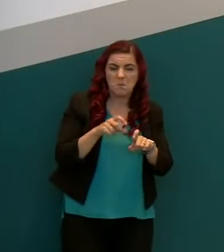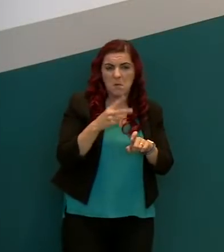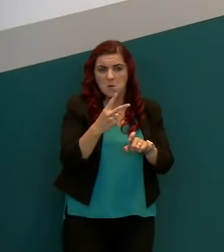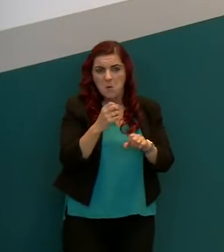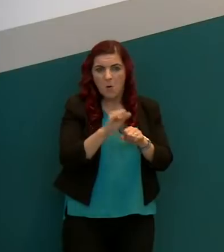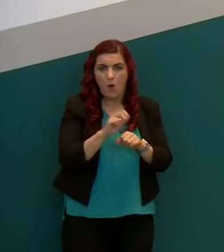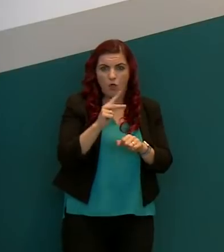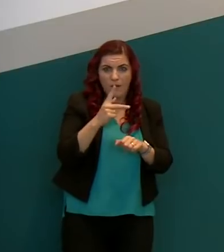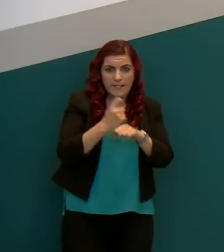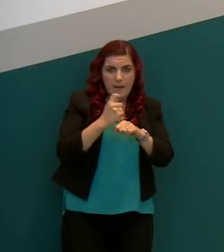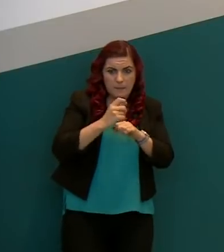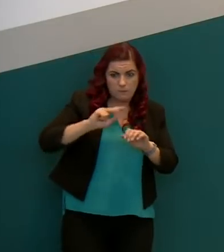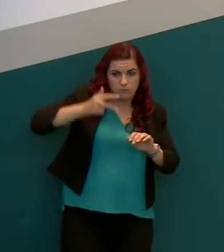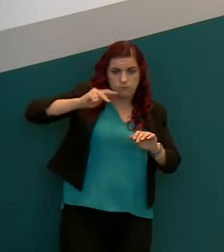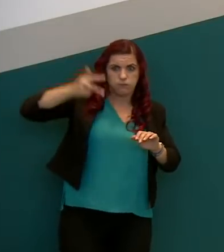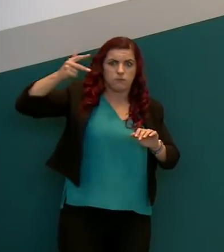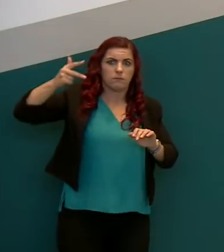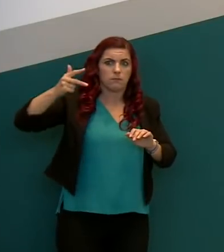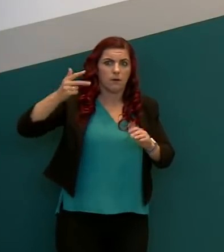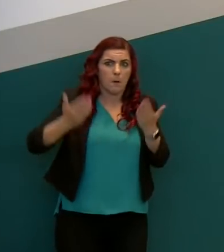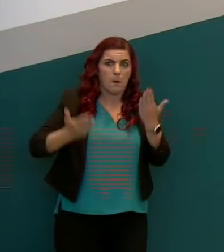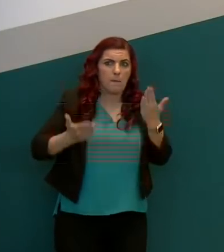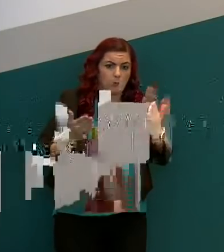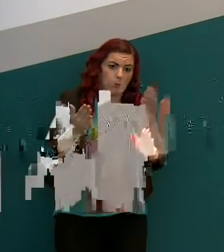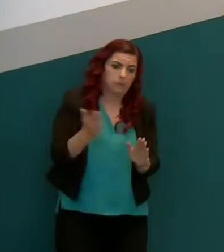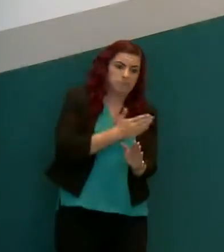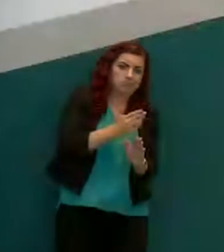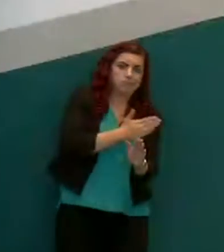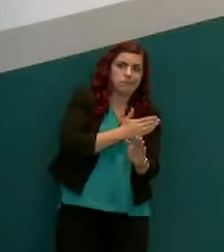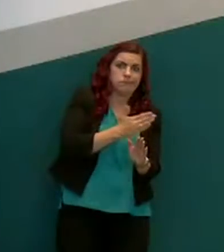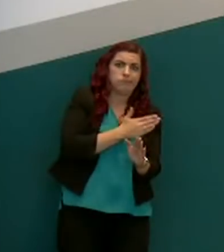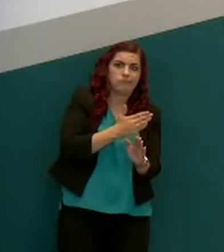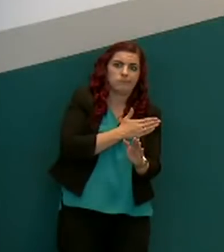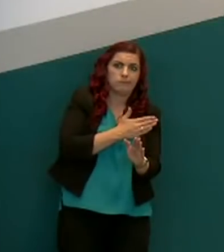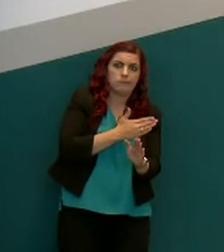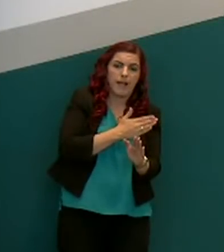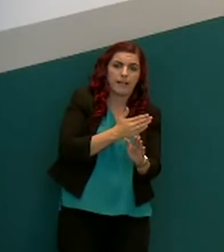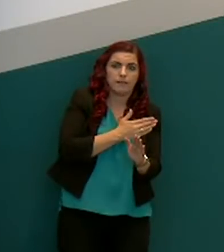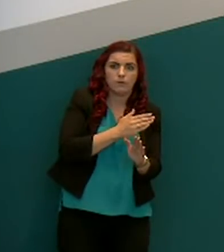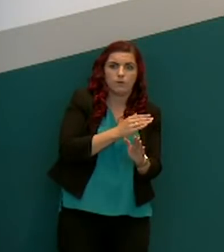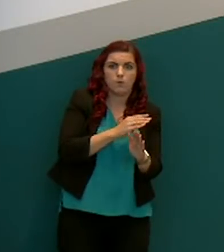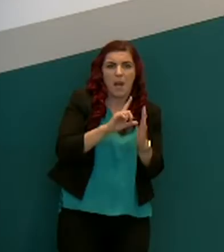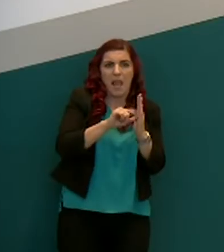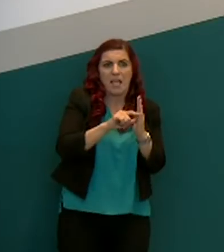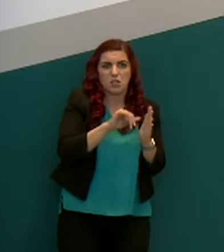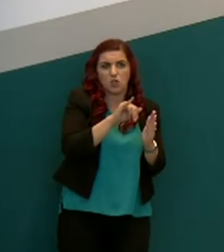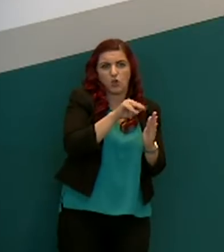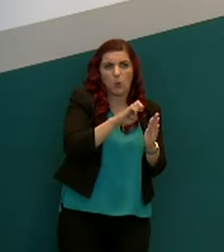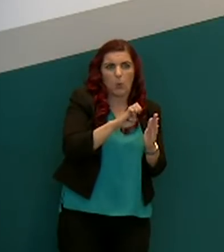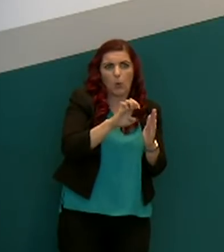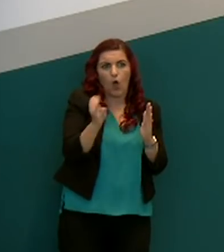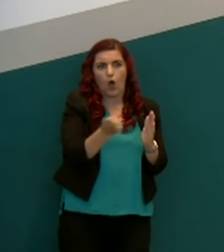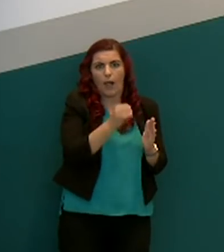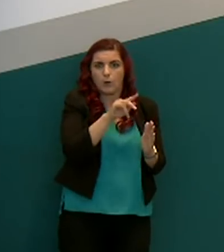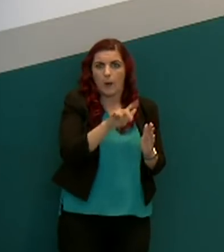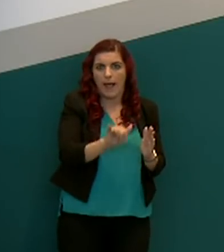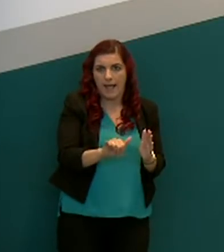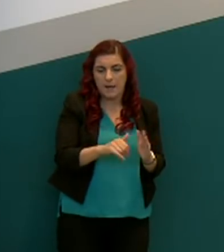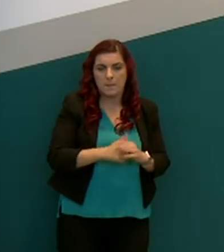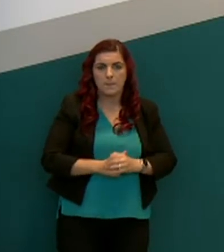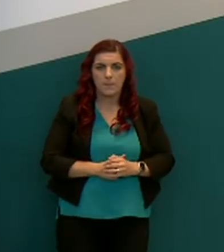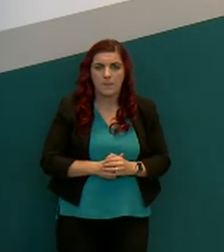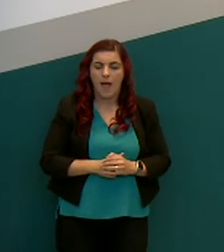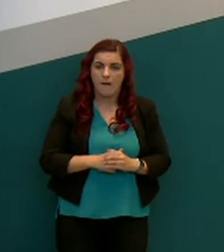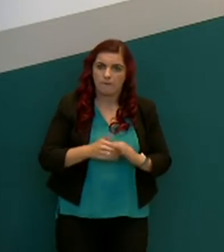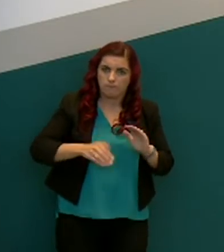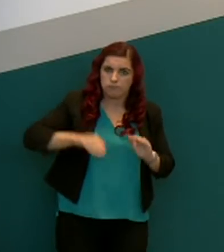3 times higher than we were typically seeing on an average day in late June, early July.